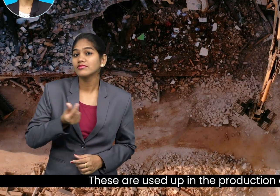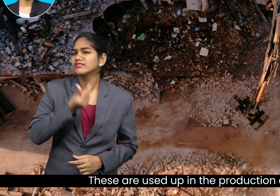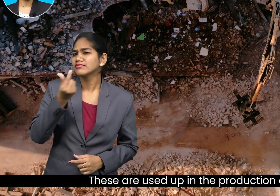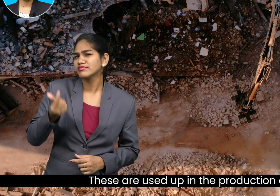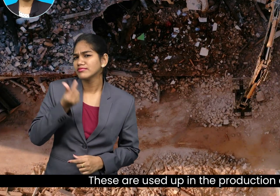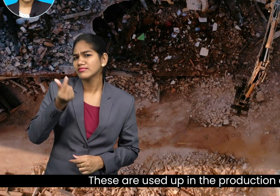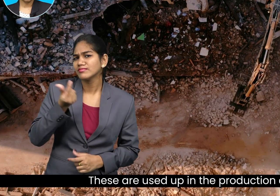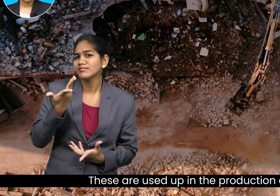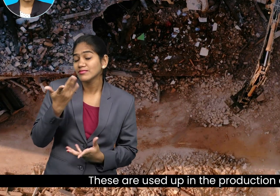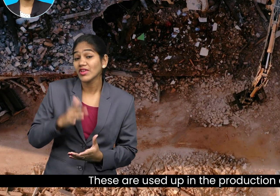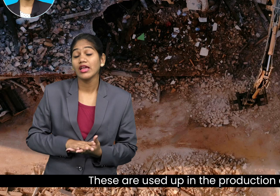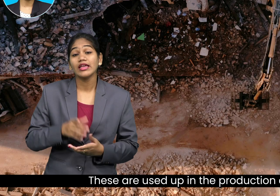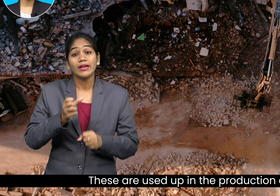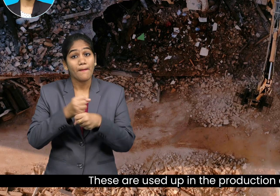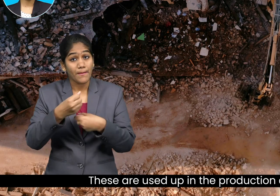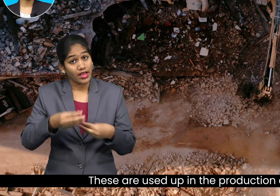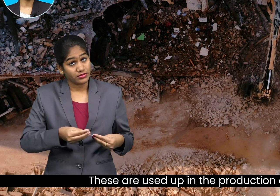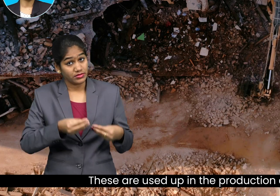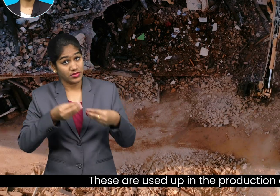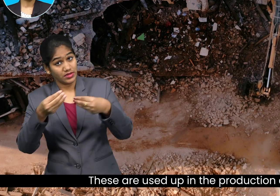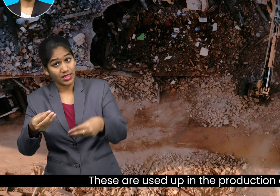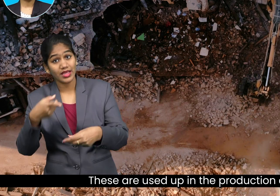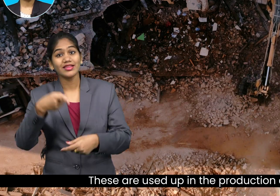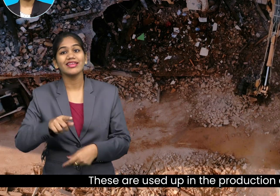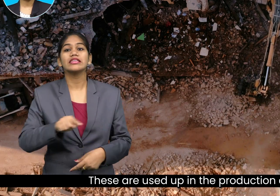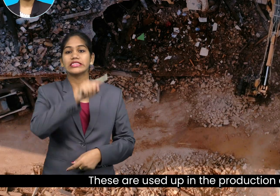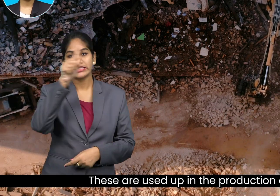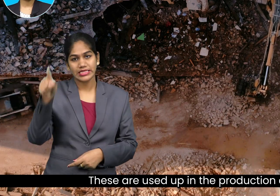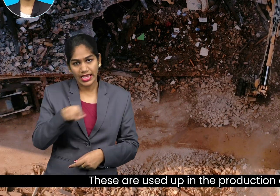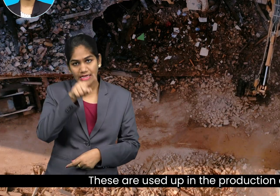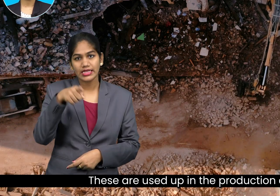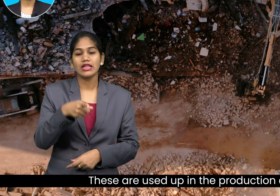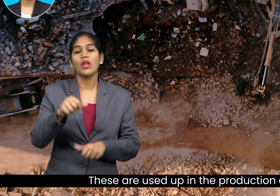These are used up in the production cycle.